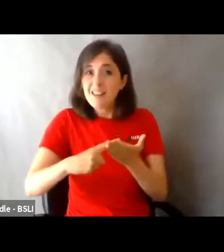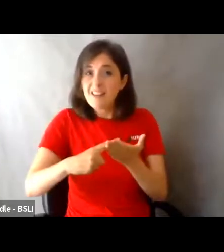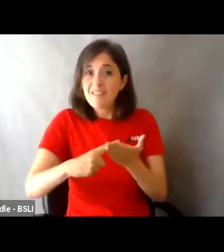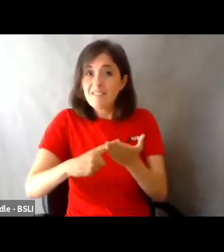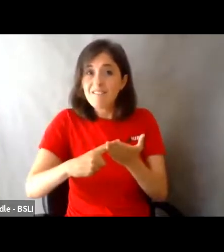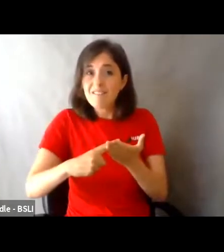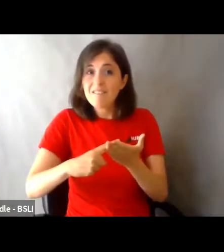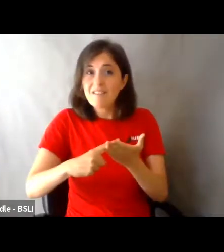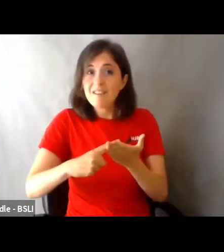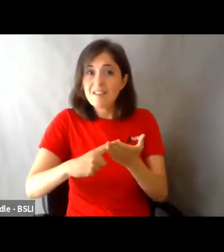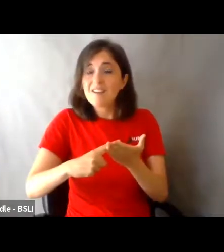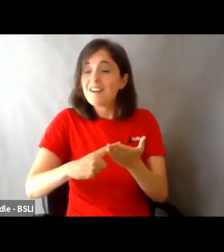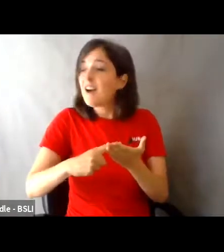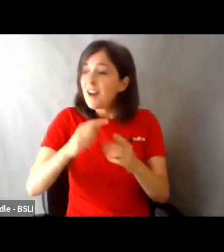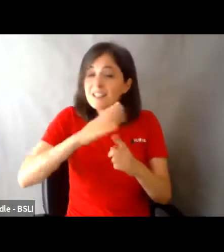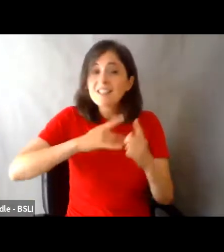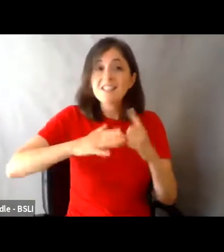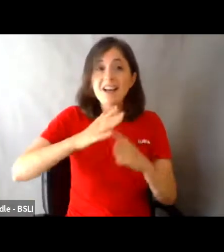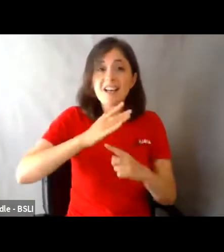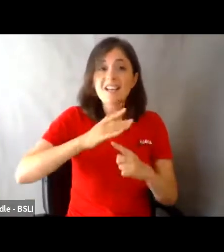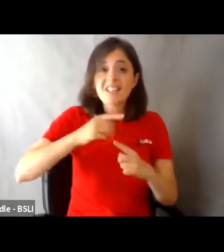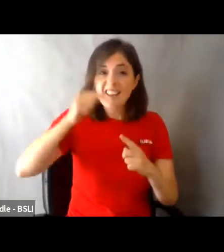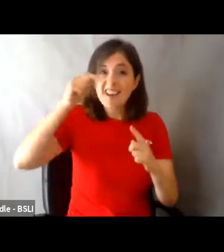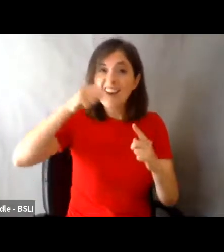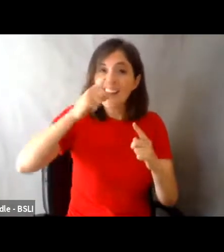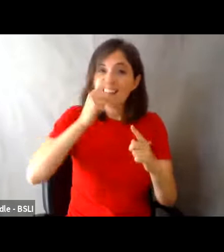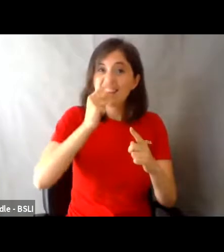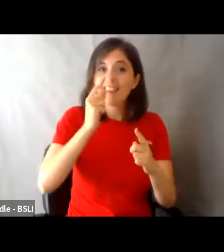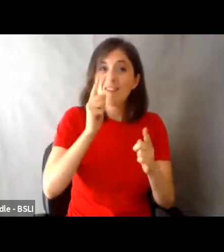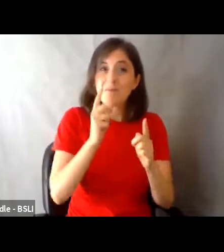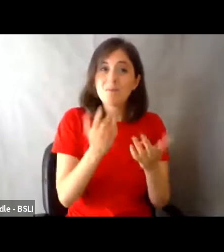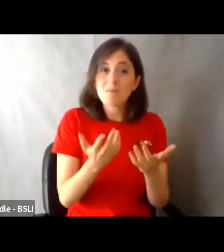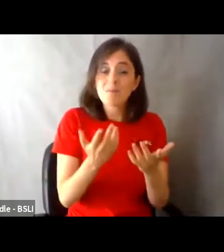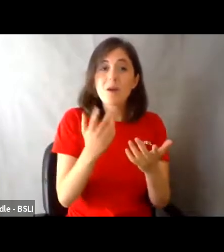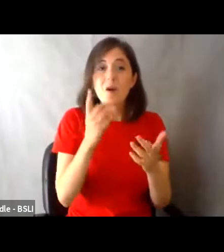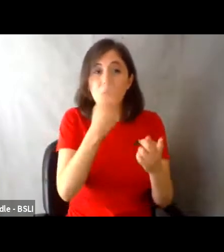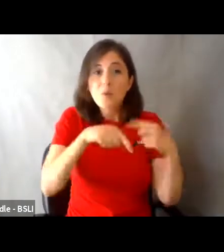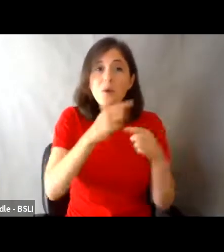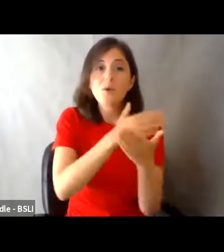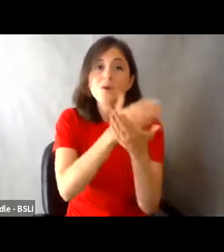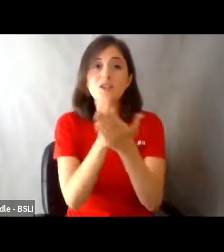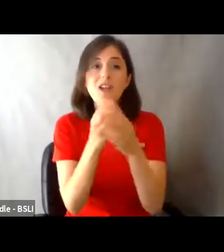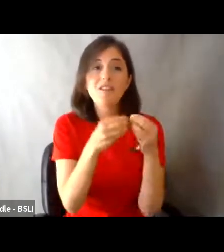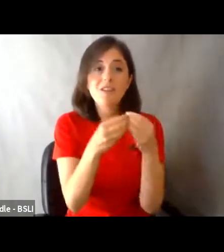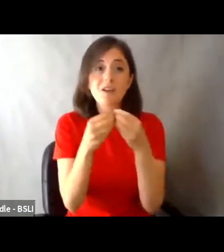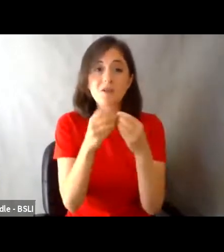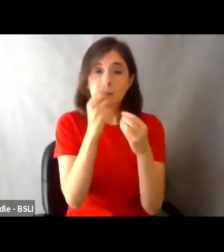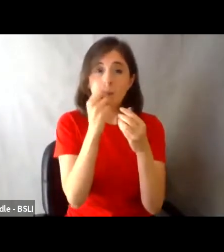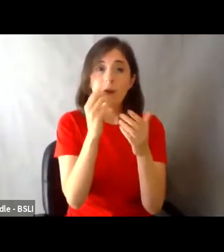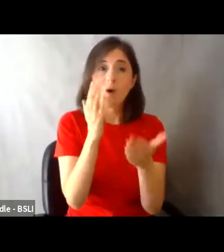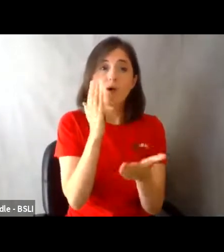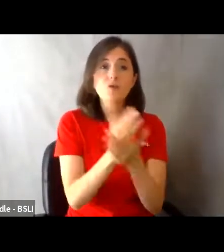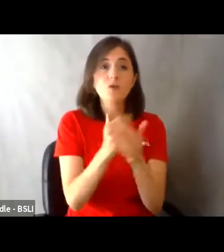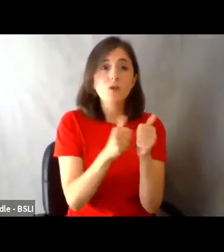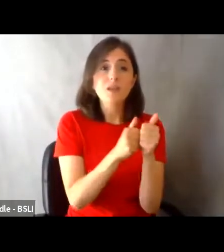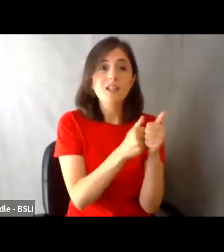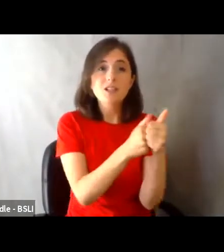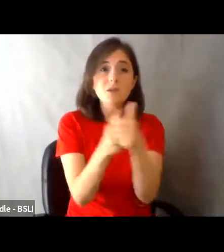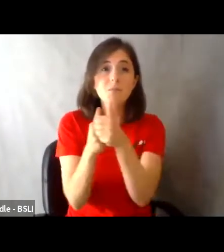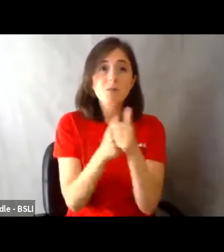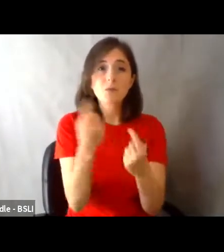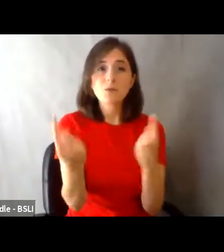possible where we can share values and truly support one another. And how we get